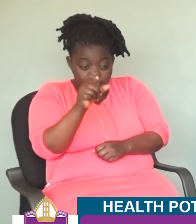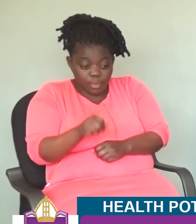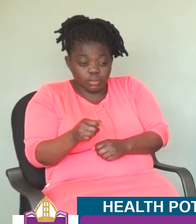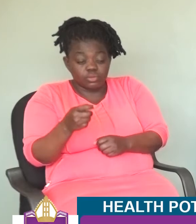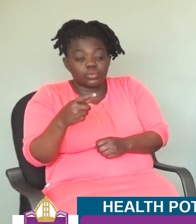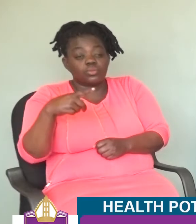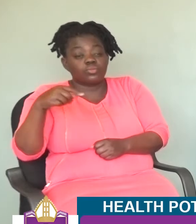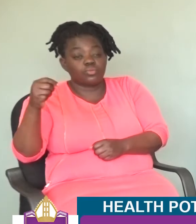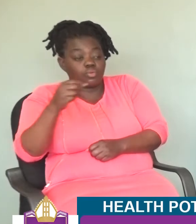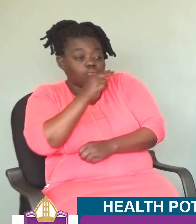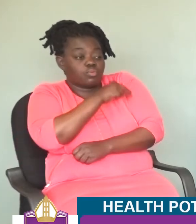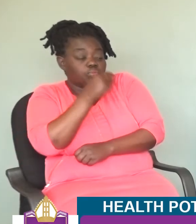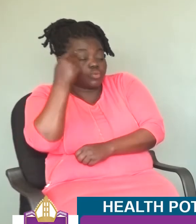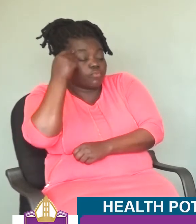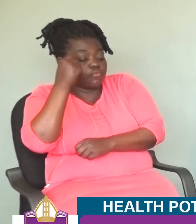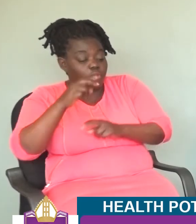this checkup?